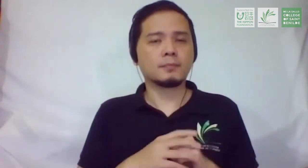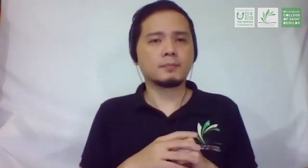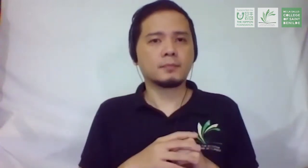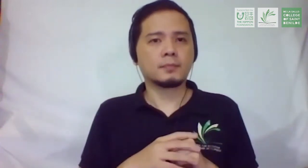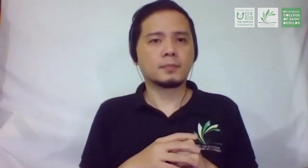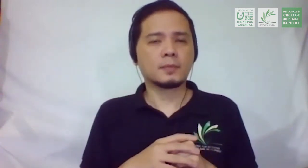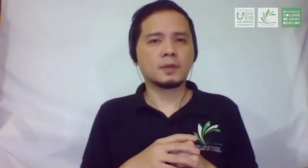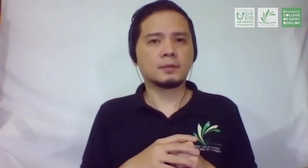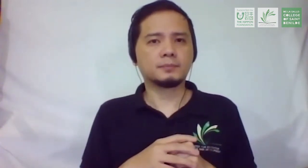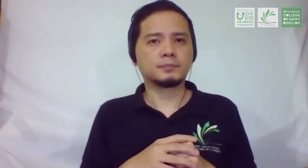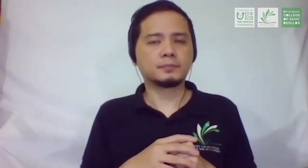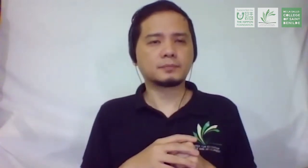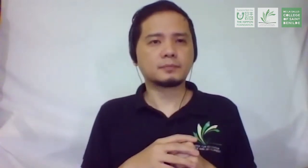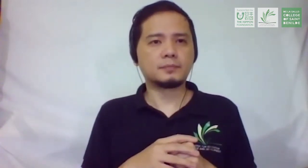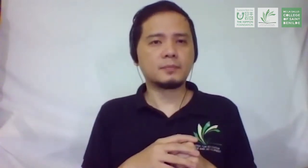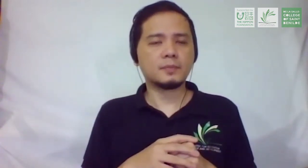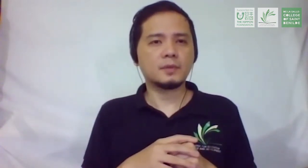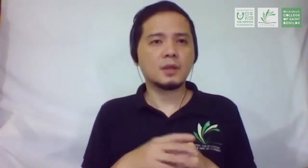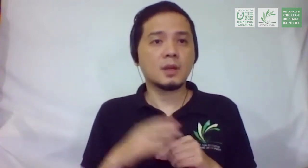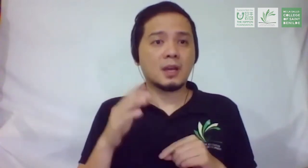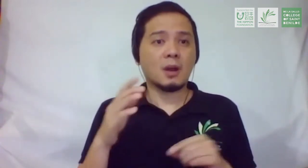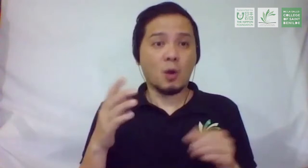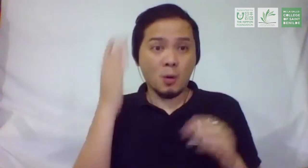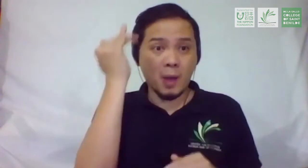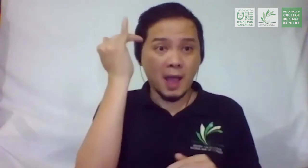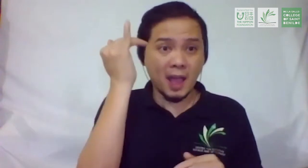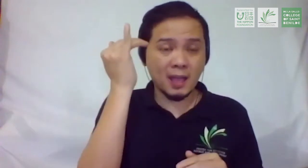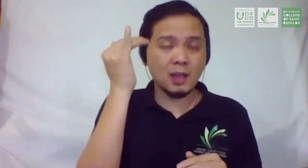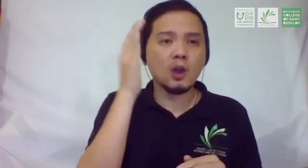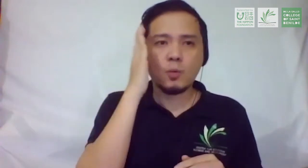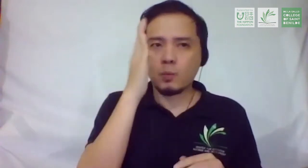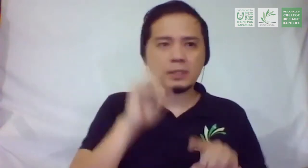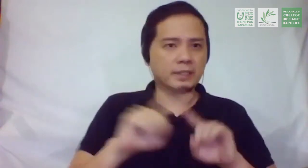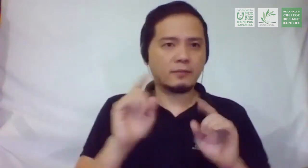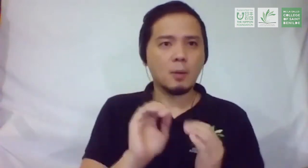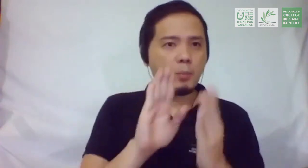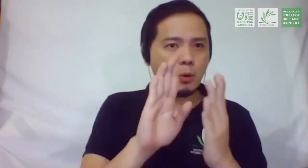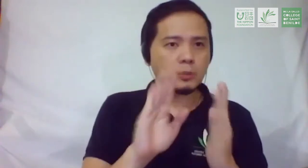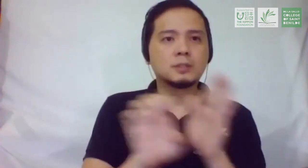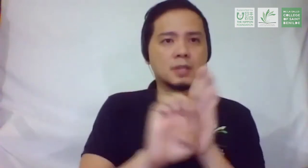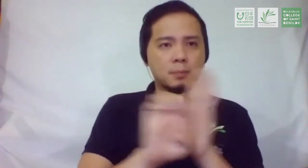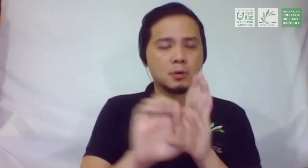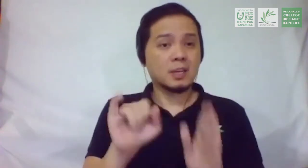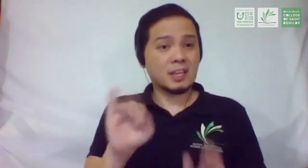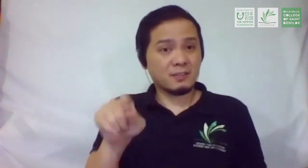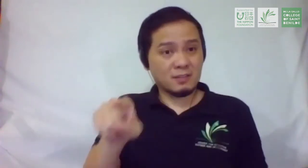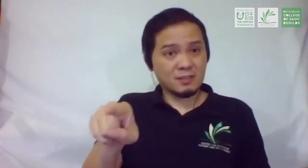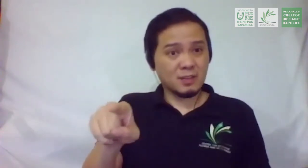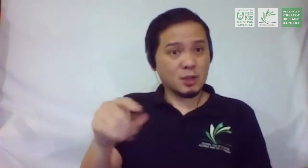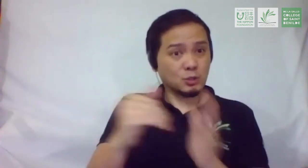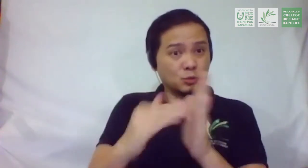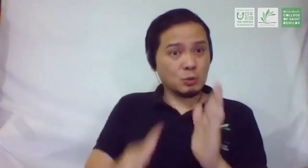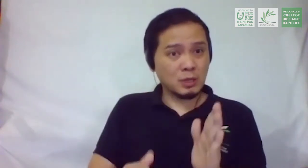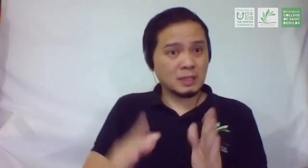if a person knows another sign language, or if the person is deaf versus a hearing person.